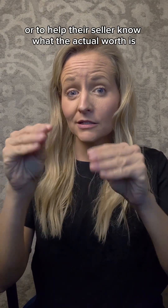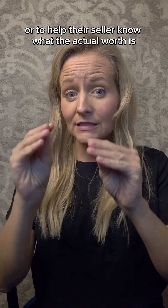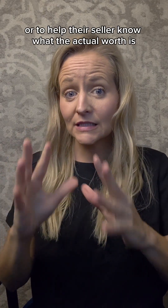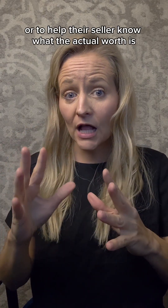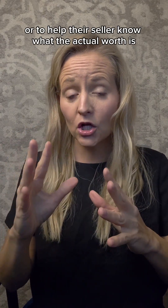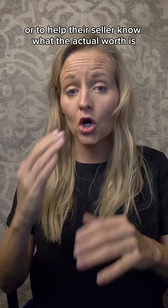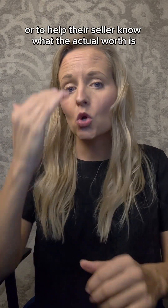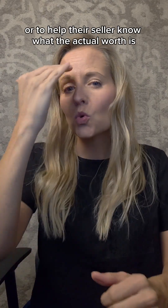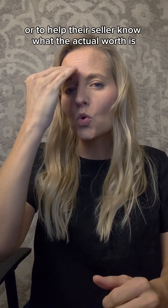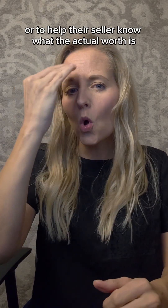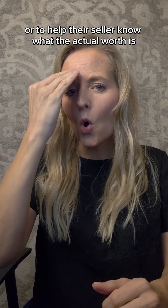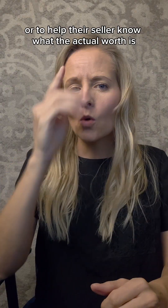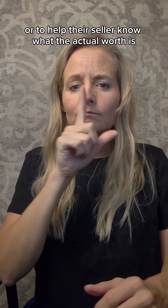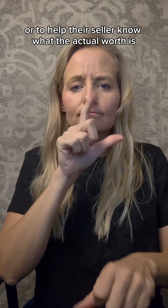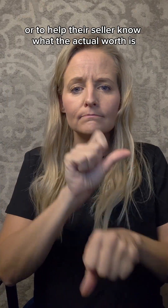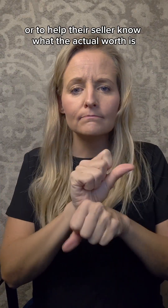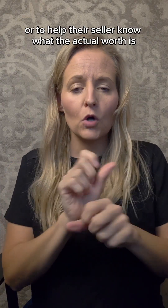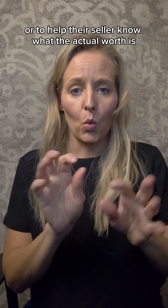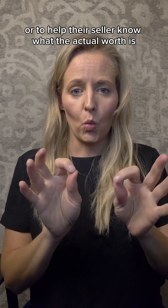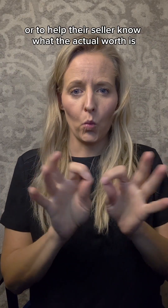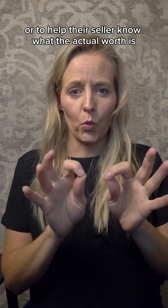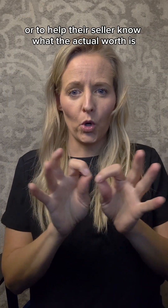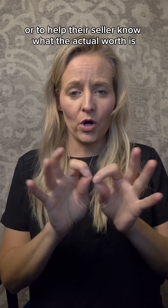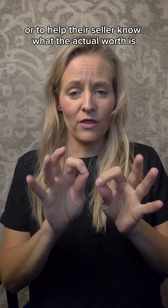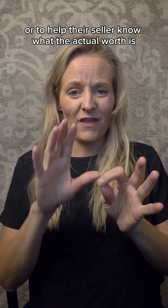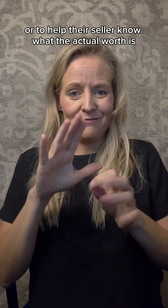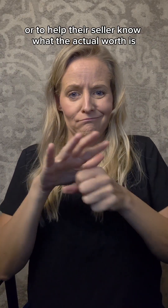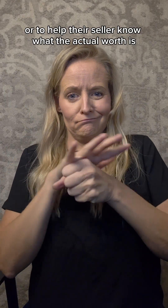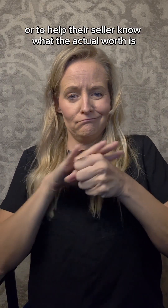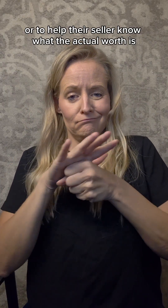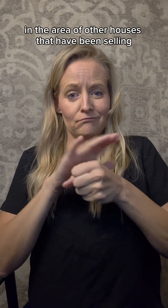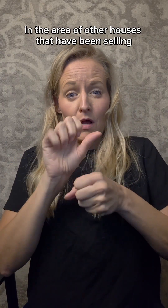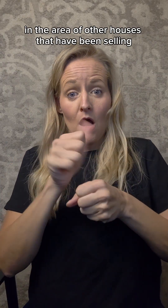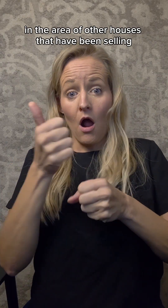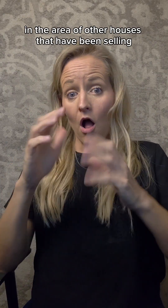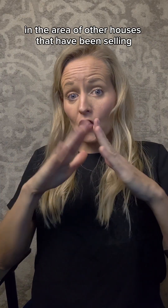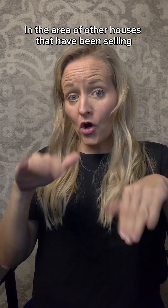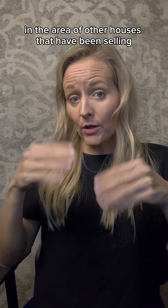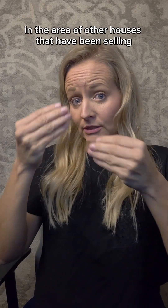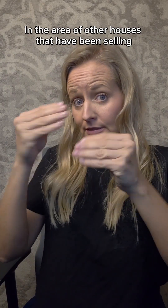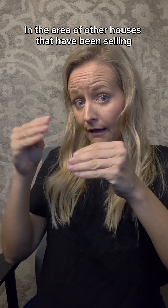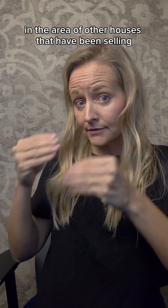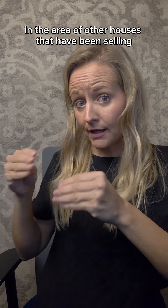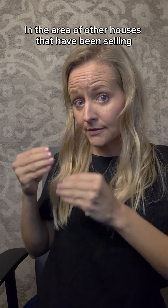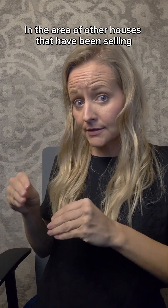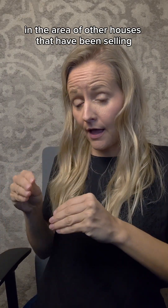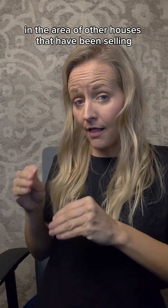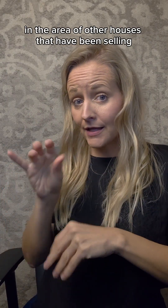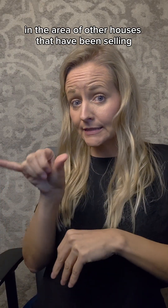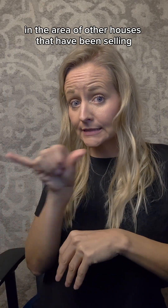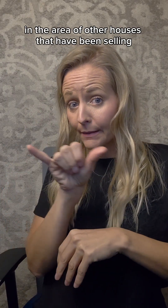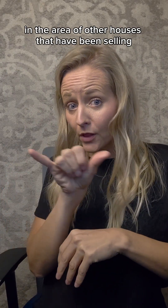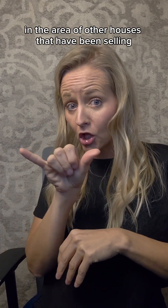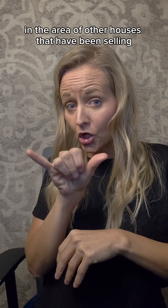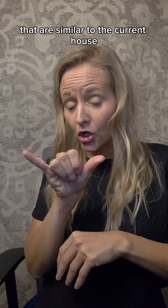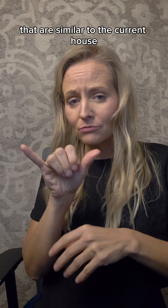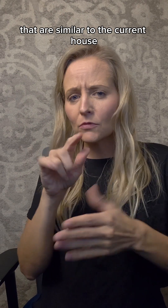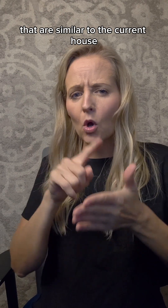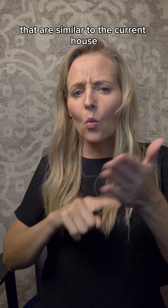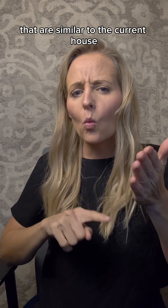to help their seller know what the actual worth is in the area of other houses that have been selling that are similar to the